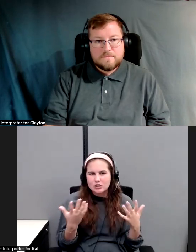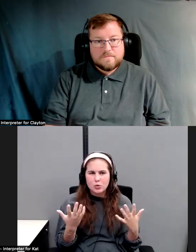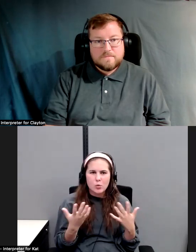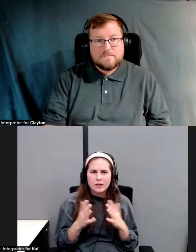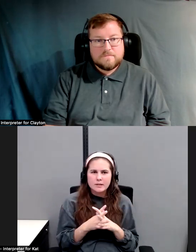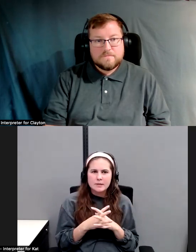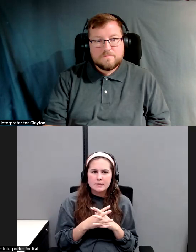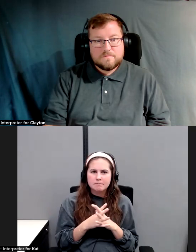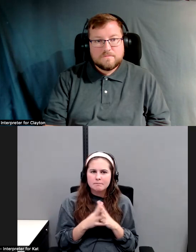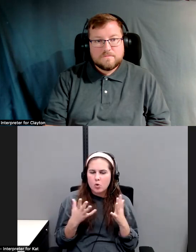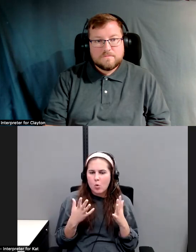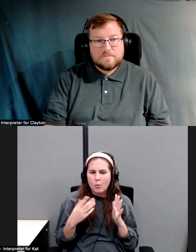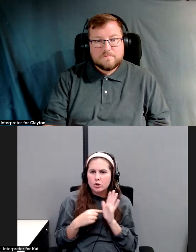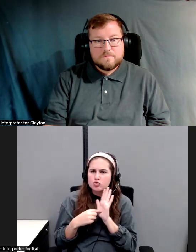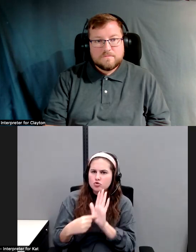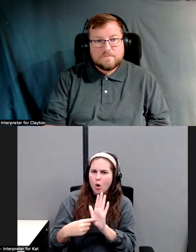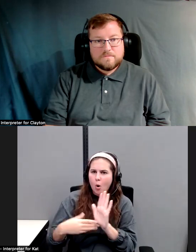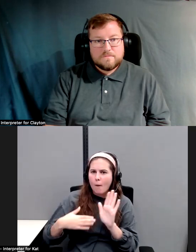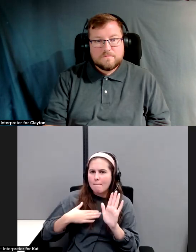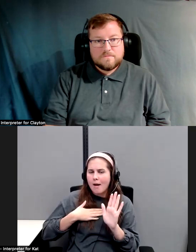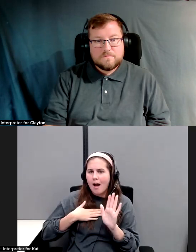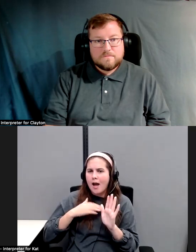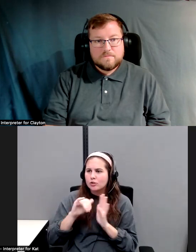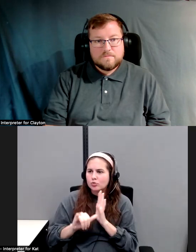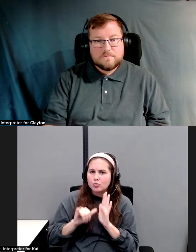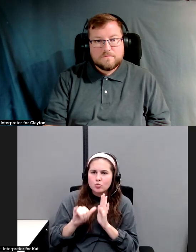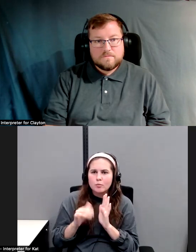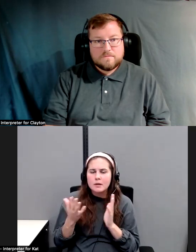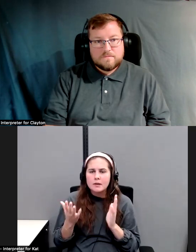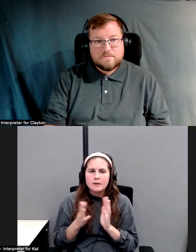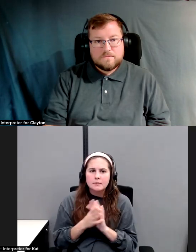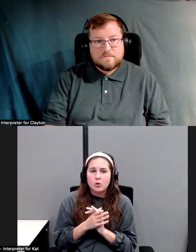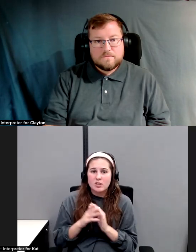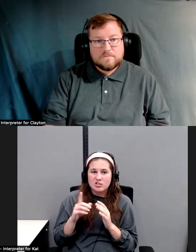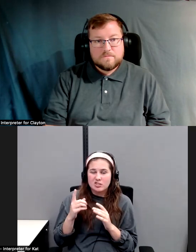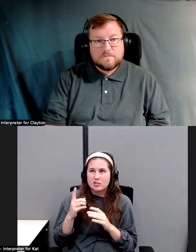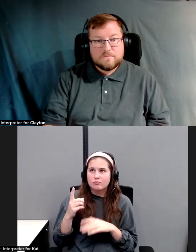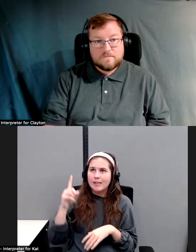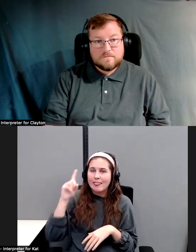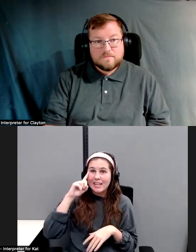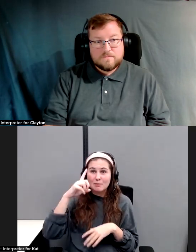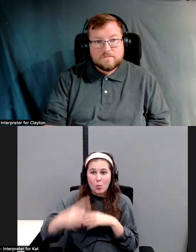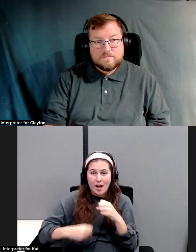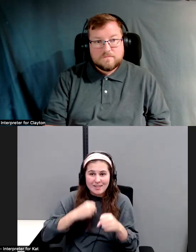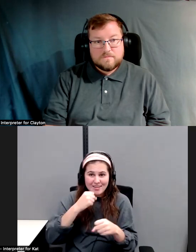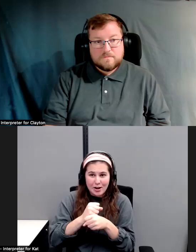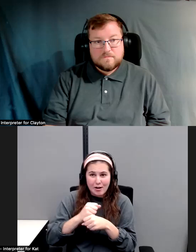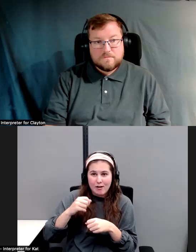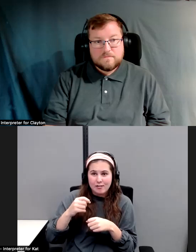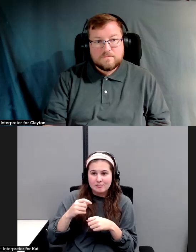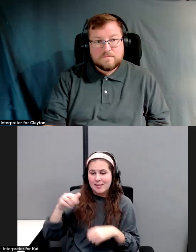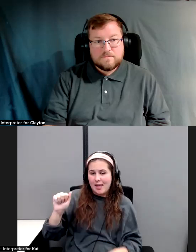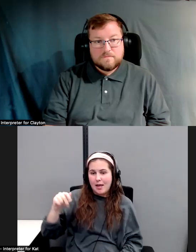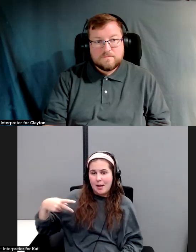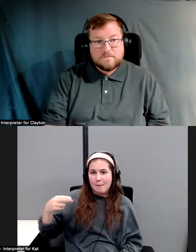my platform. So I just celebrated my 1-year podcast anniversary back in April. And now I'm